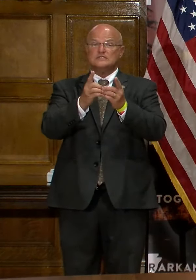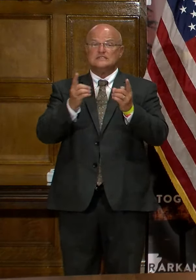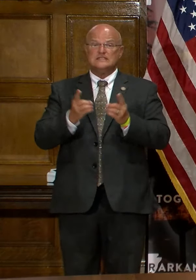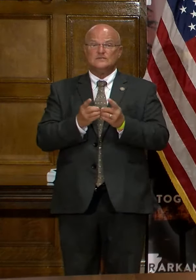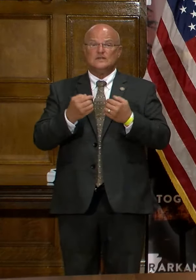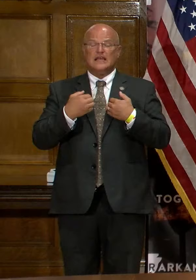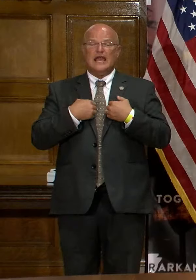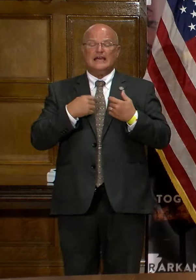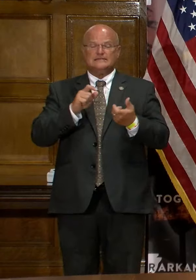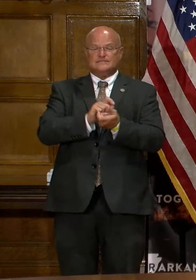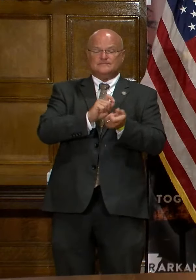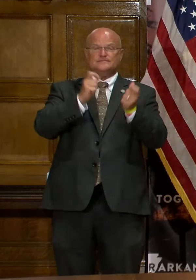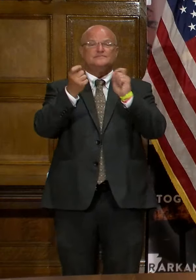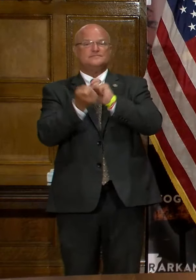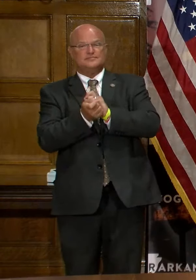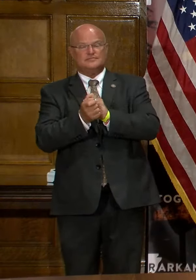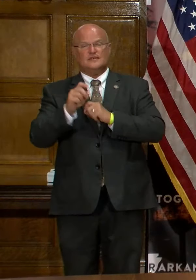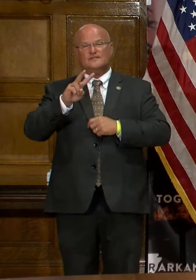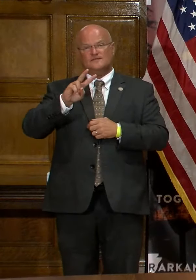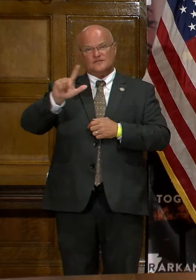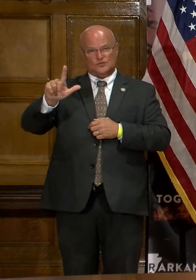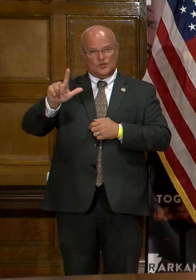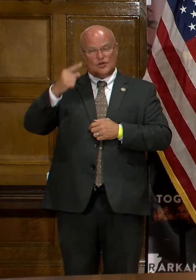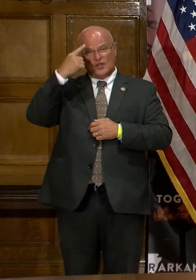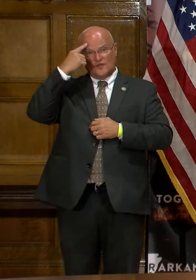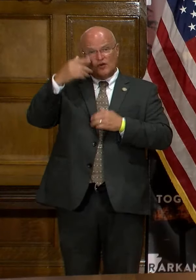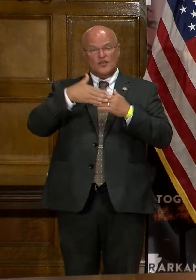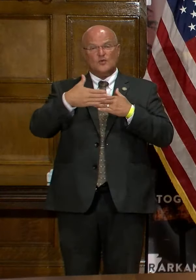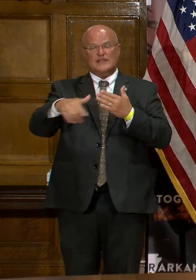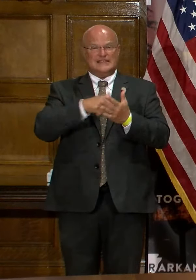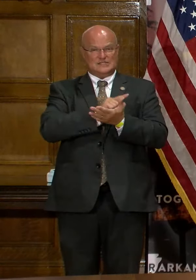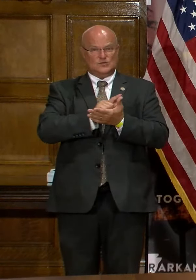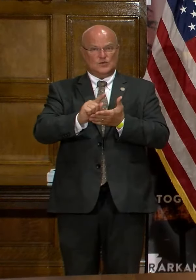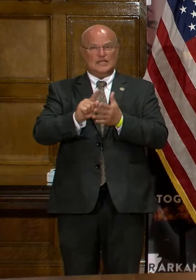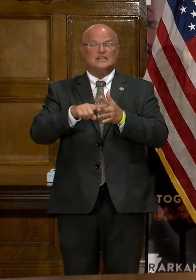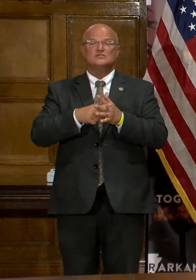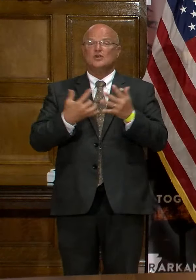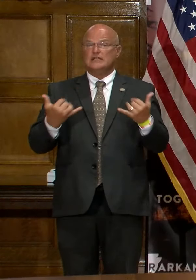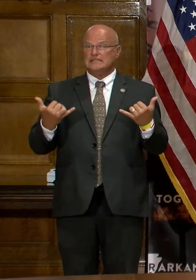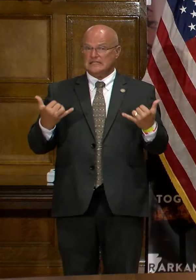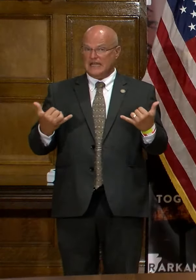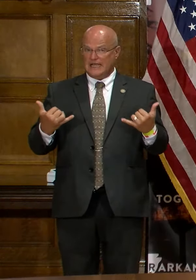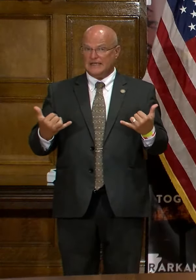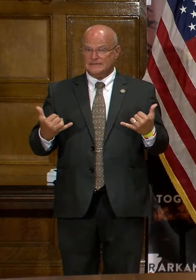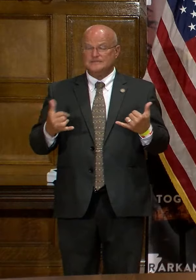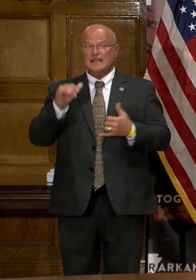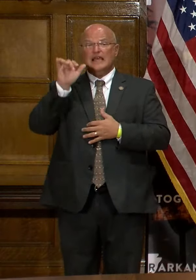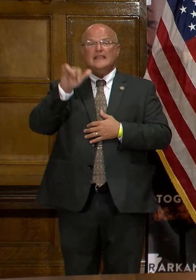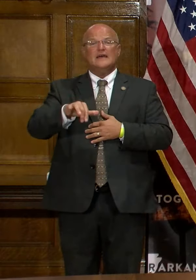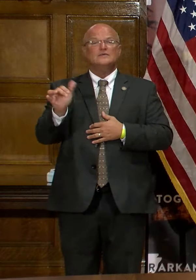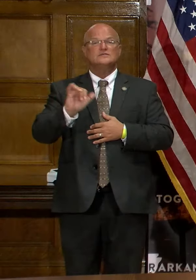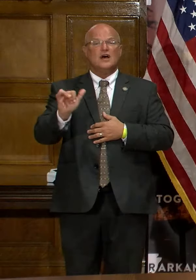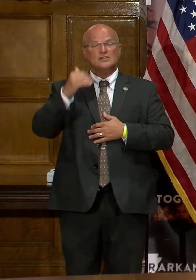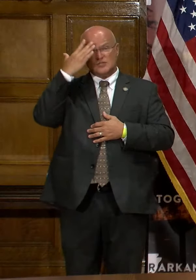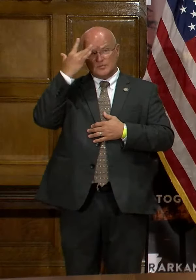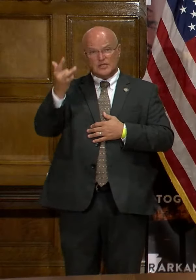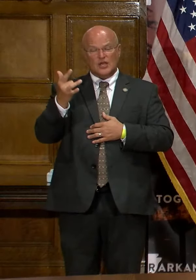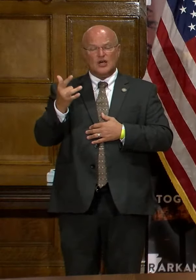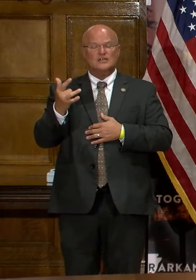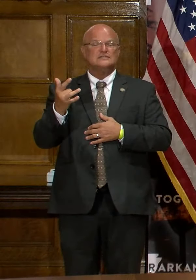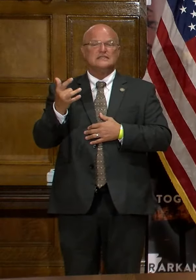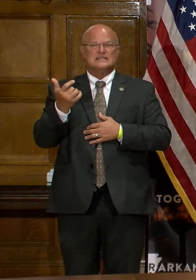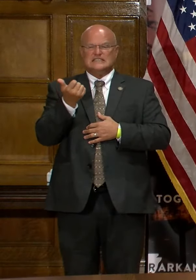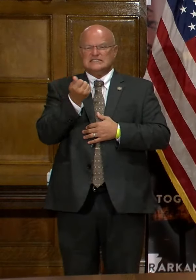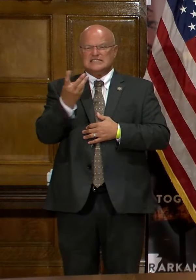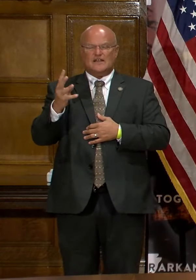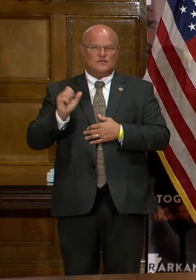that has had to pivot to remote learning for the rest of this week, starting today. And that was also due to a large number